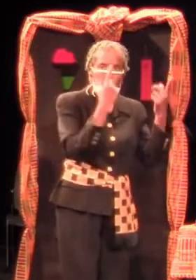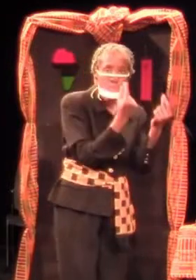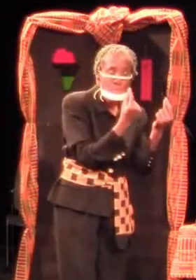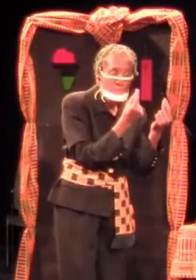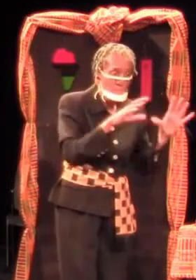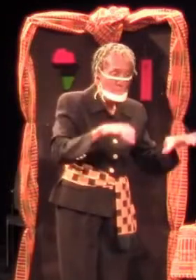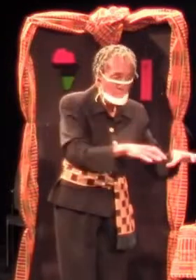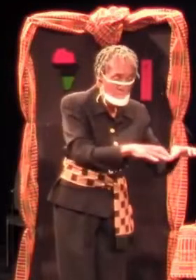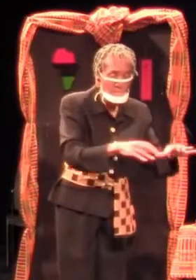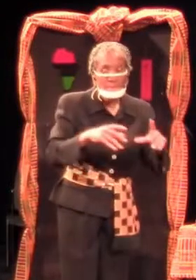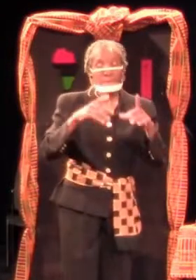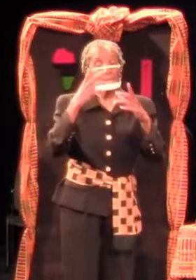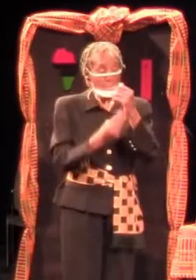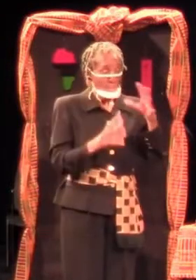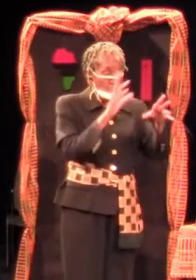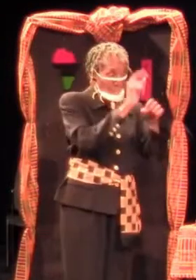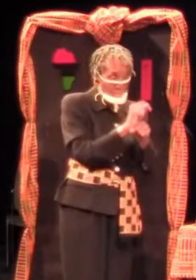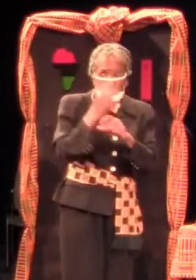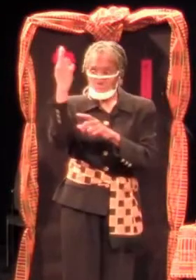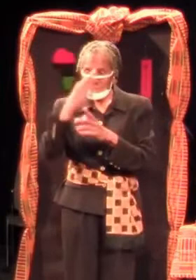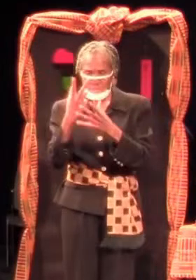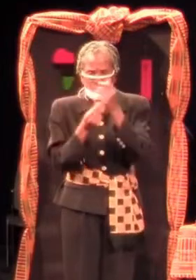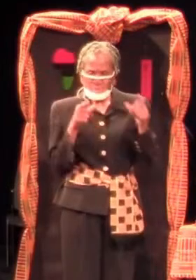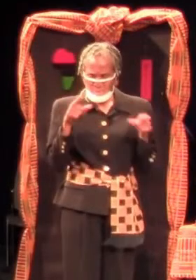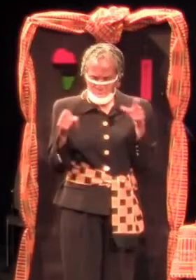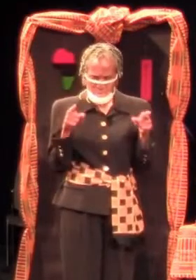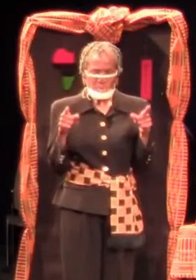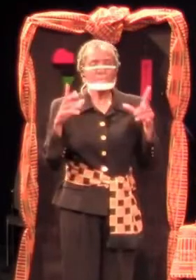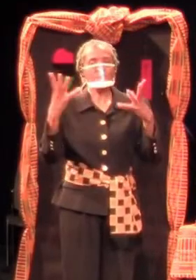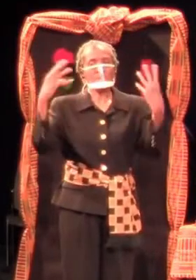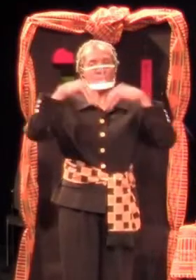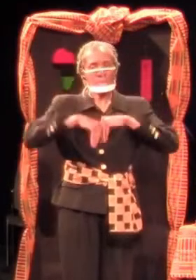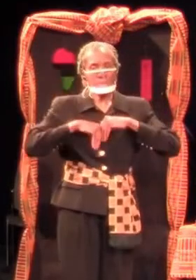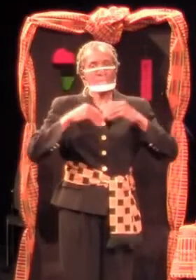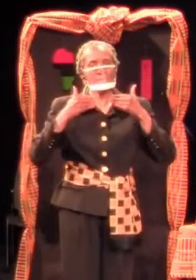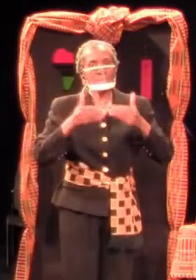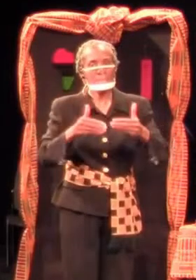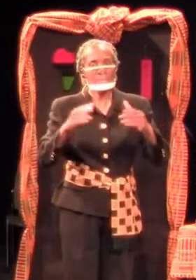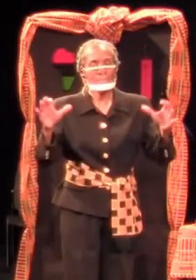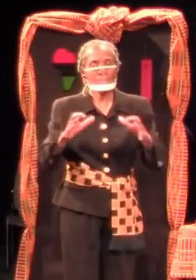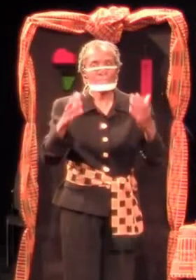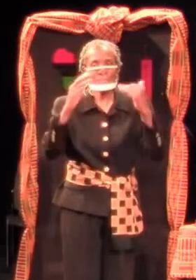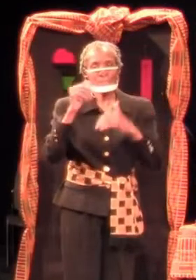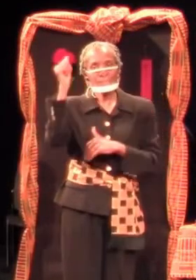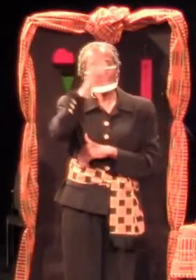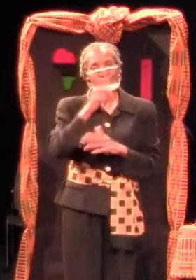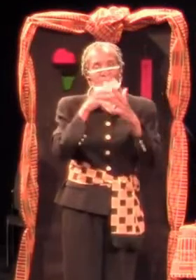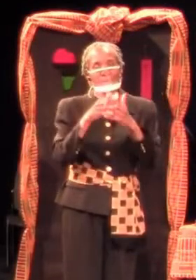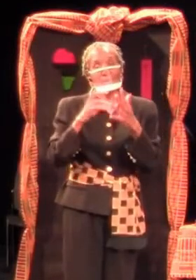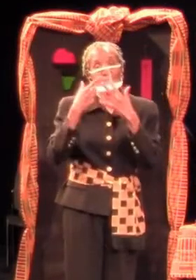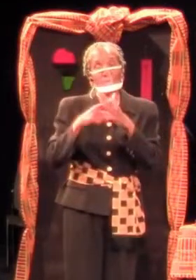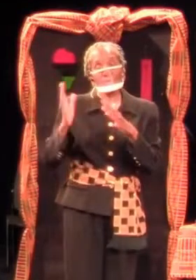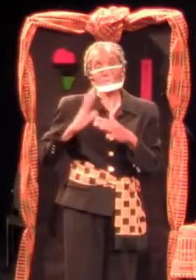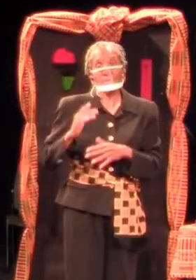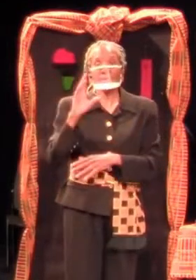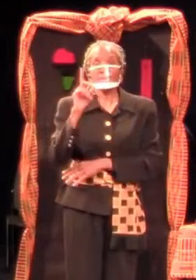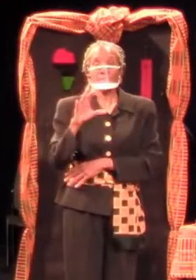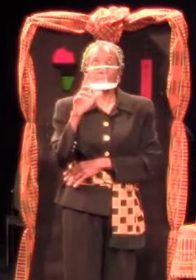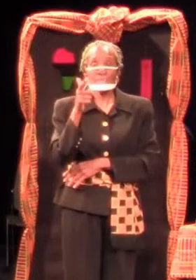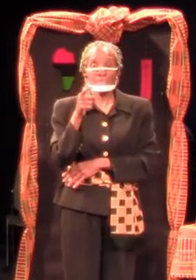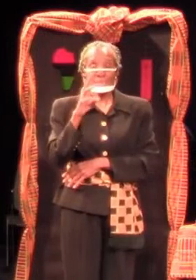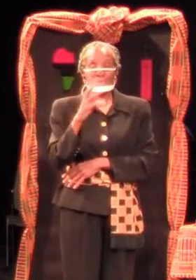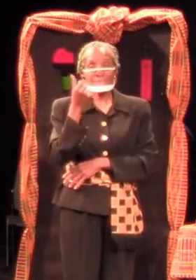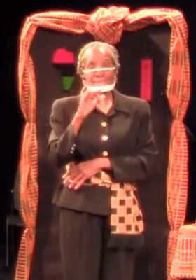test of reason and tradition. The African American origin. On December 26,